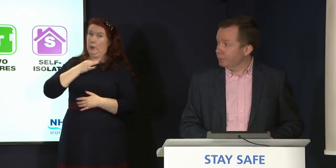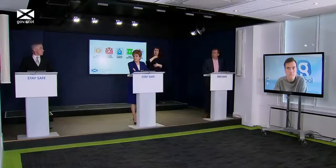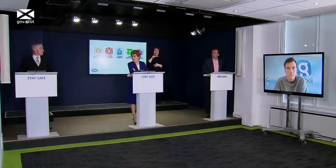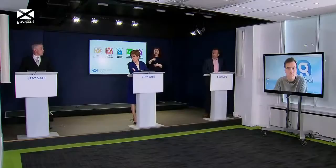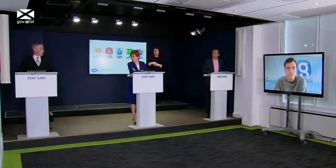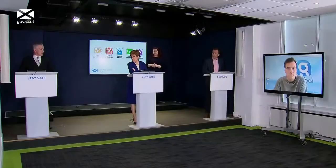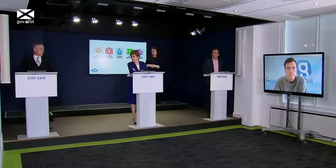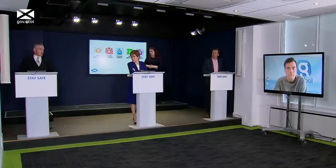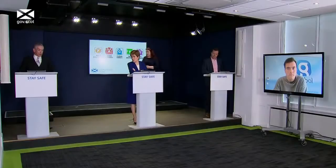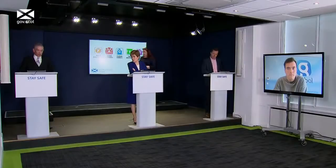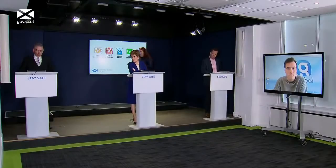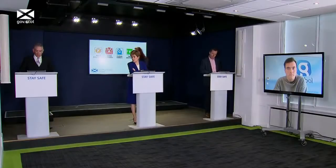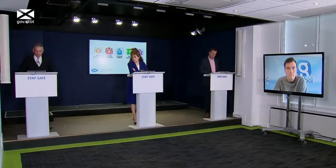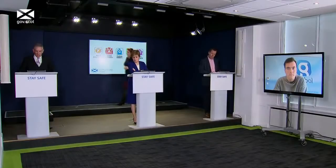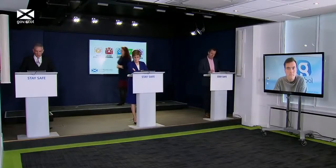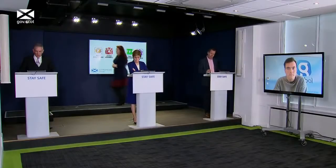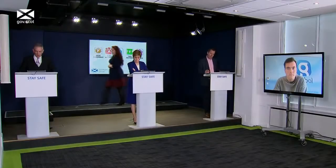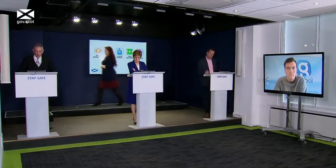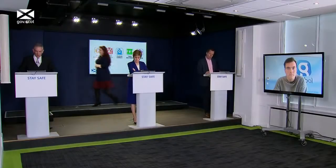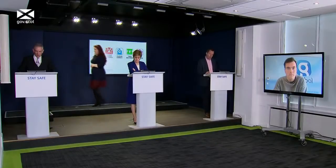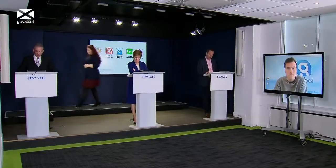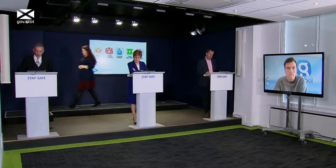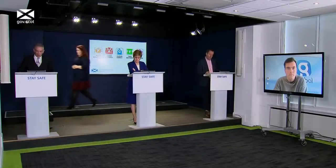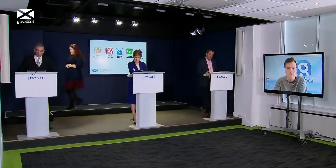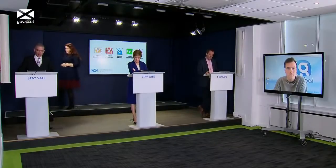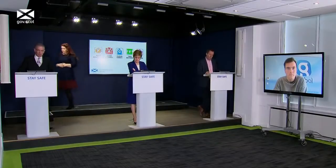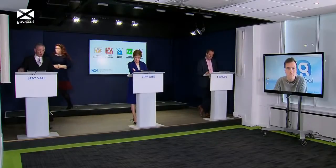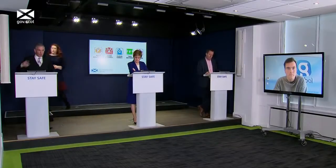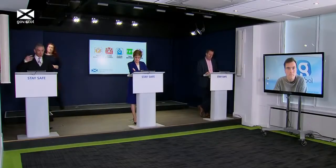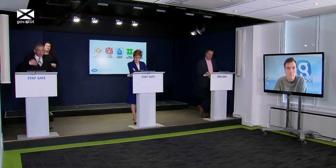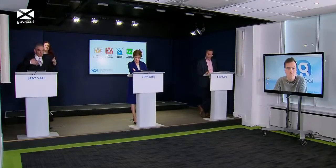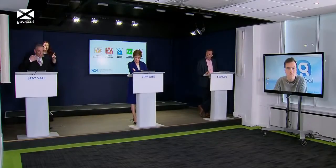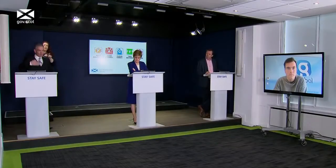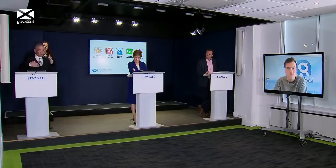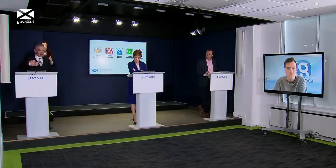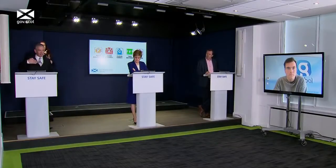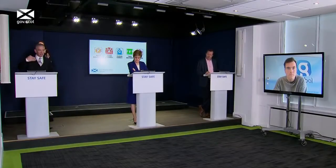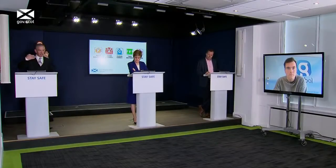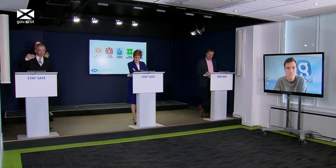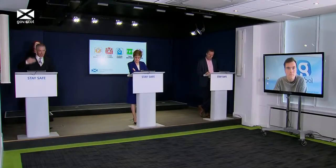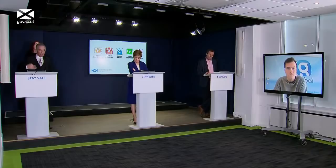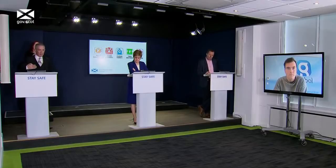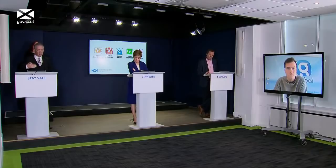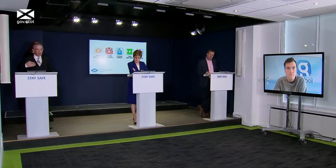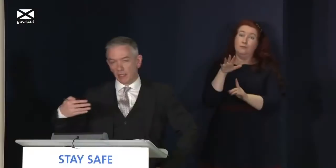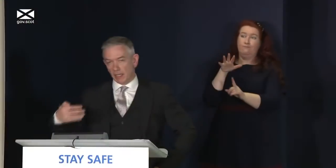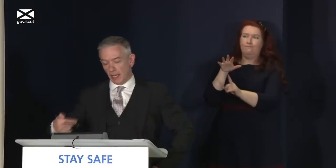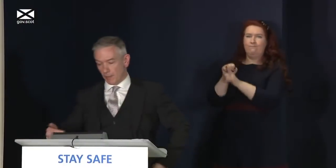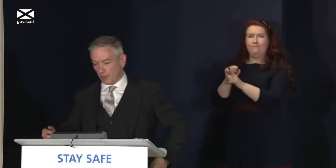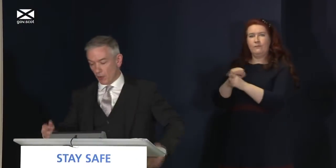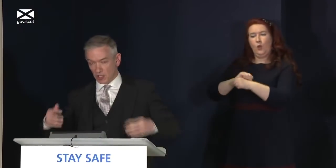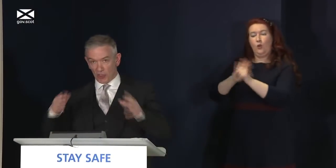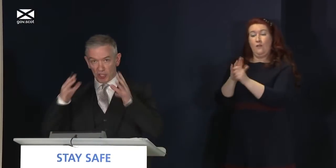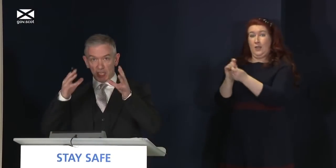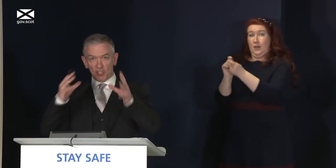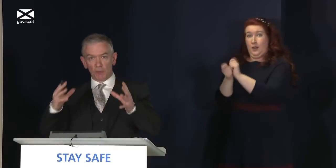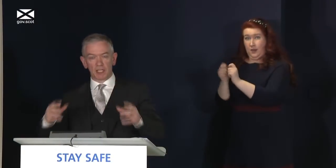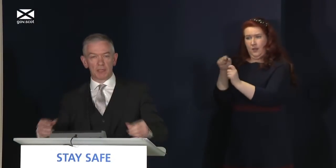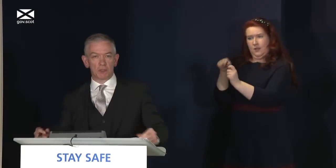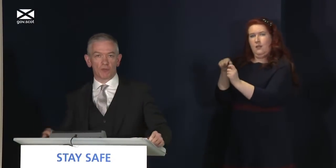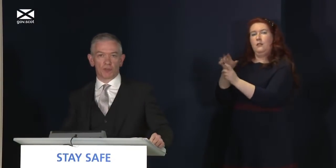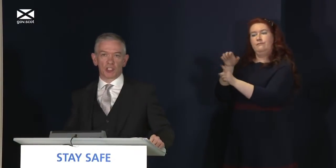for us. So as Jason said, this variant, which was first identified in India, now has